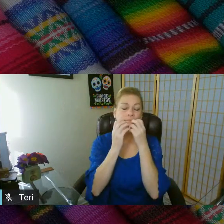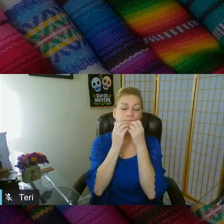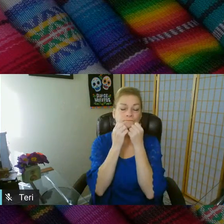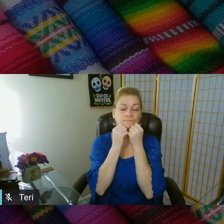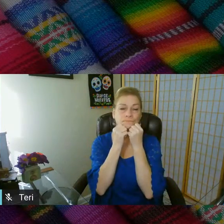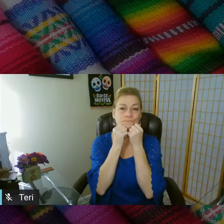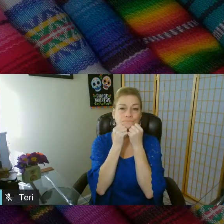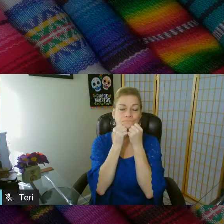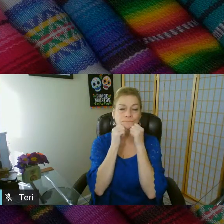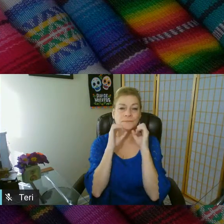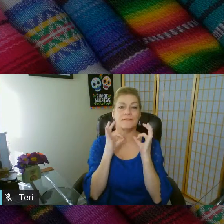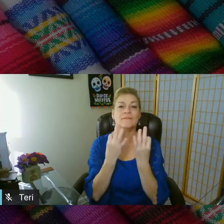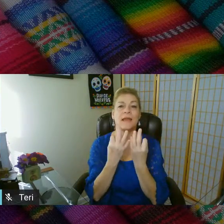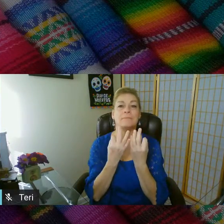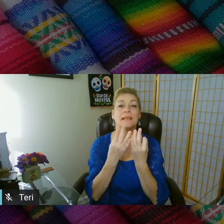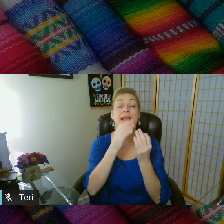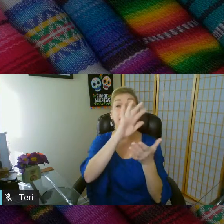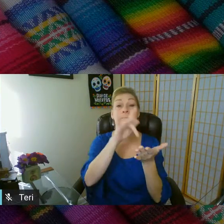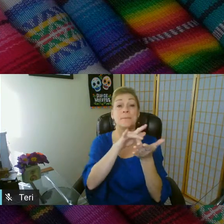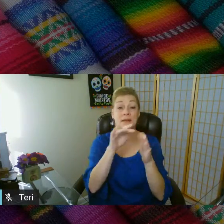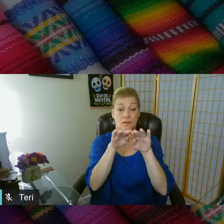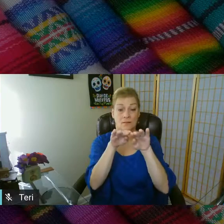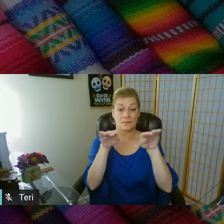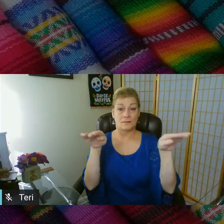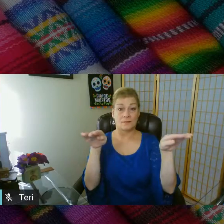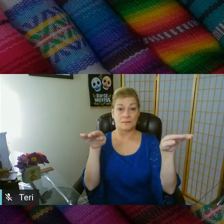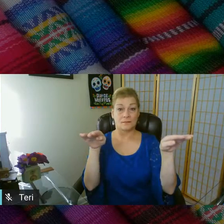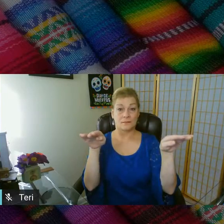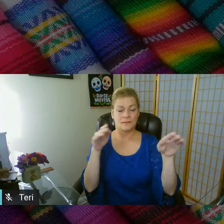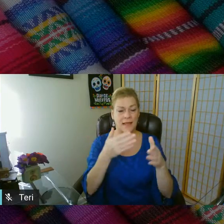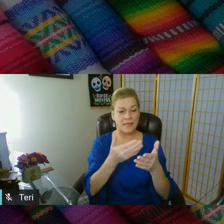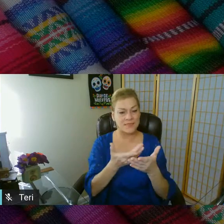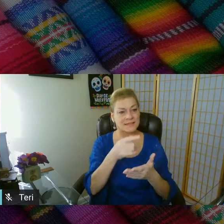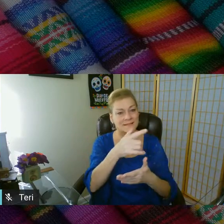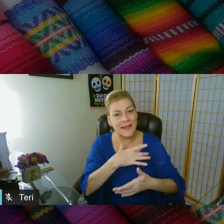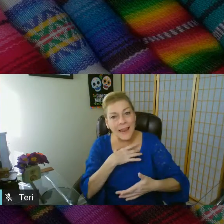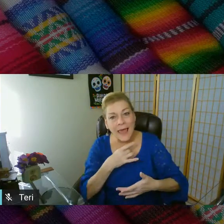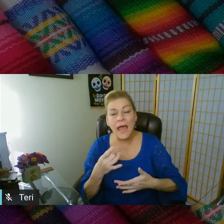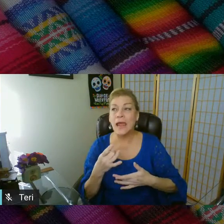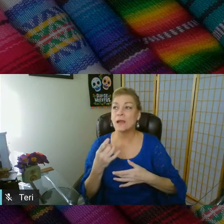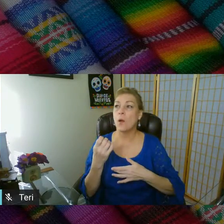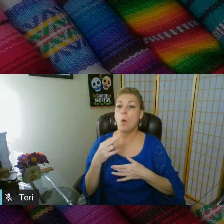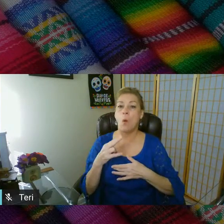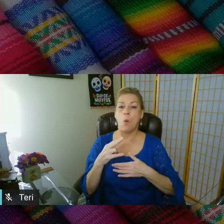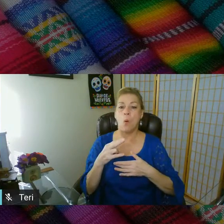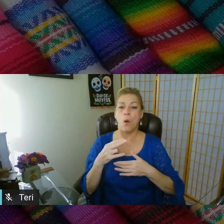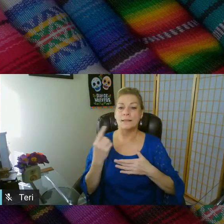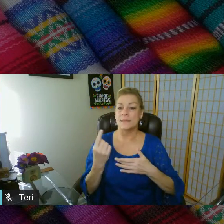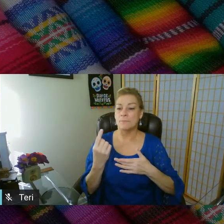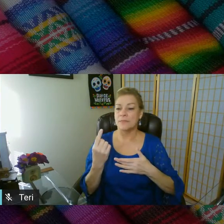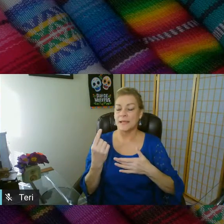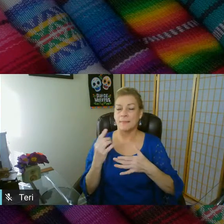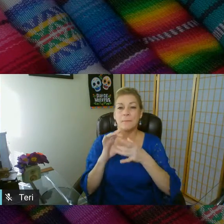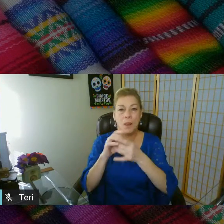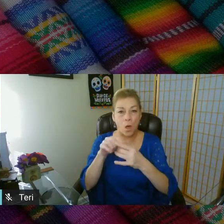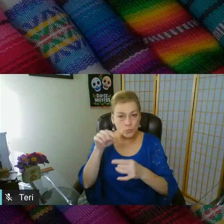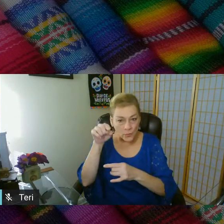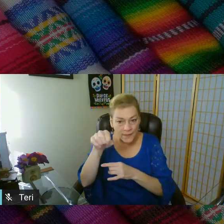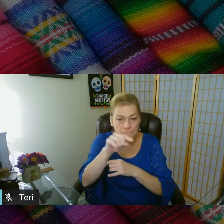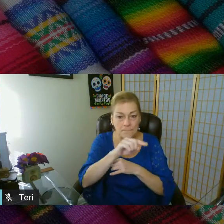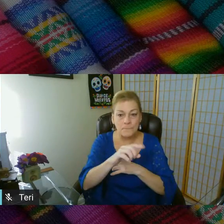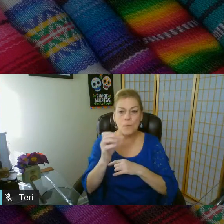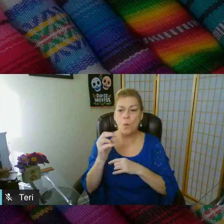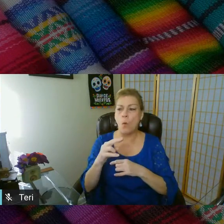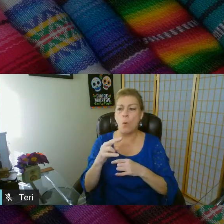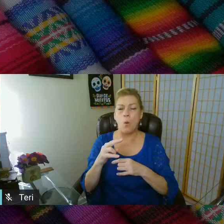the middle tier would be things that they liked, or things that were theirs that actually belong to them, or things that remind you